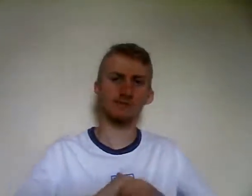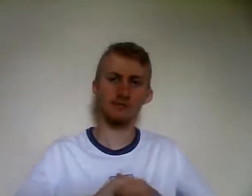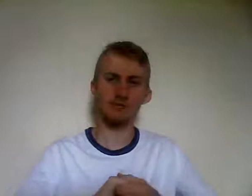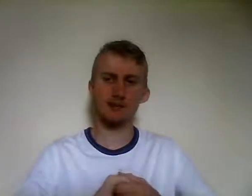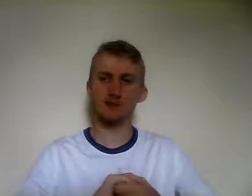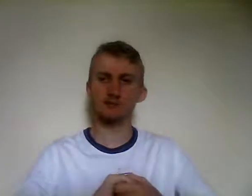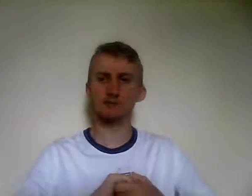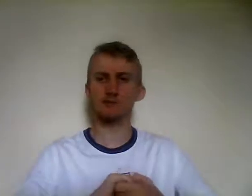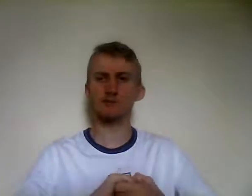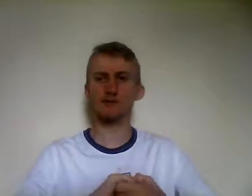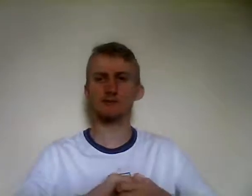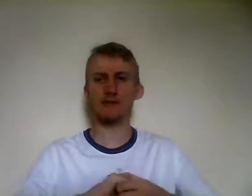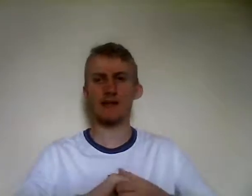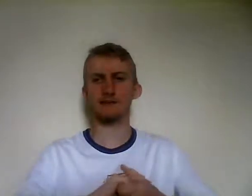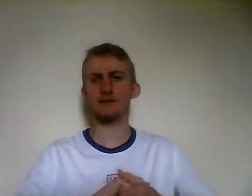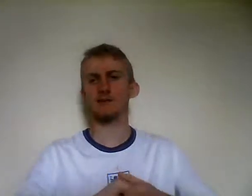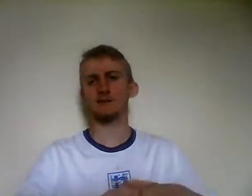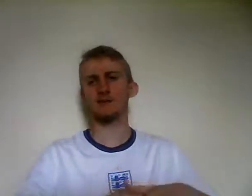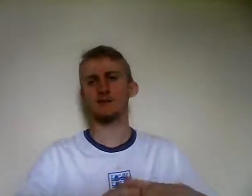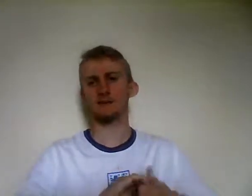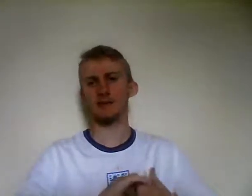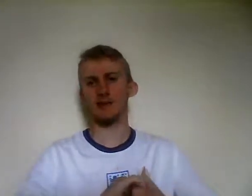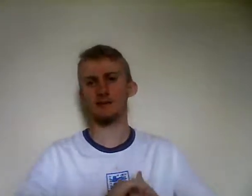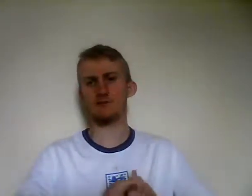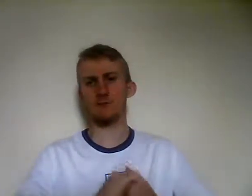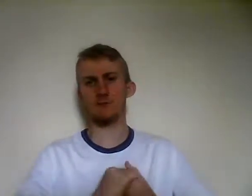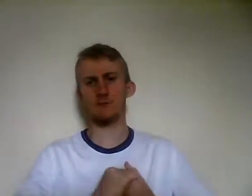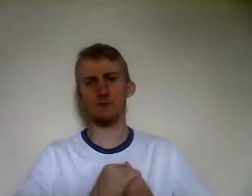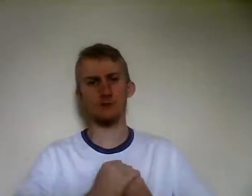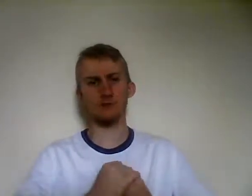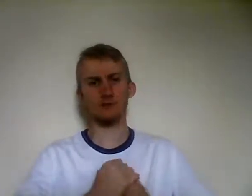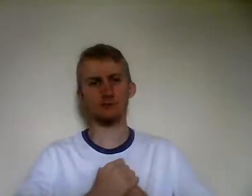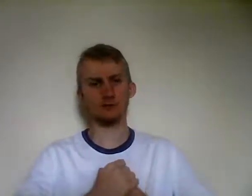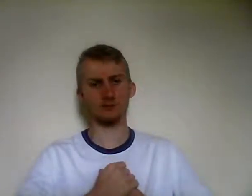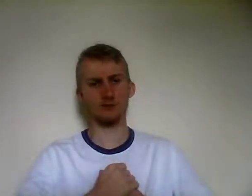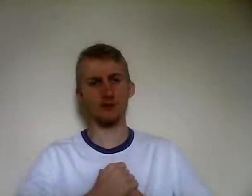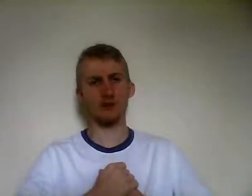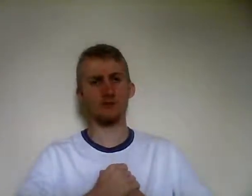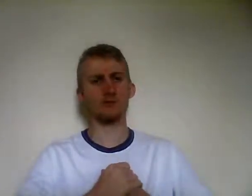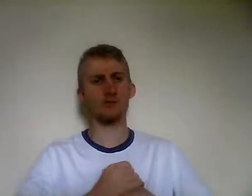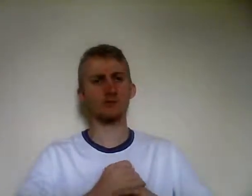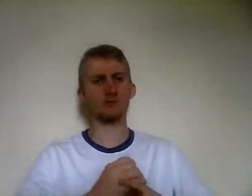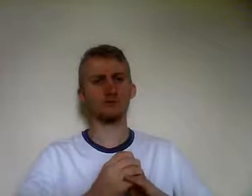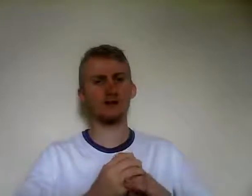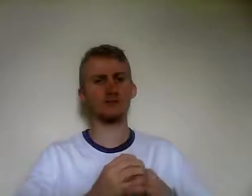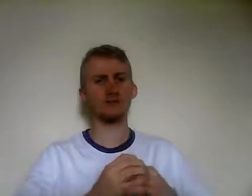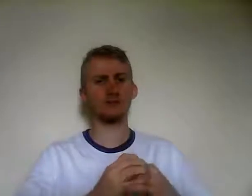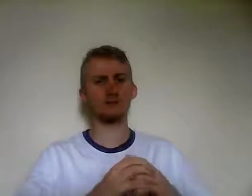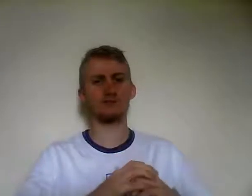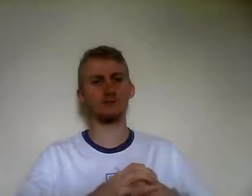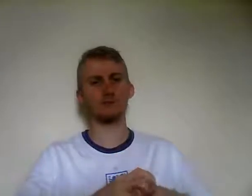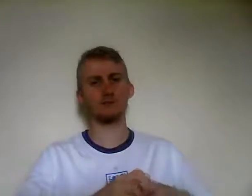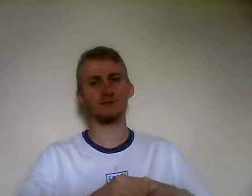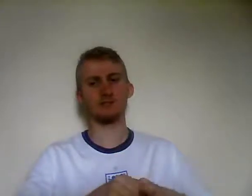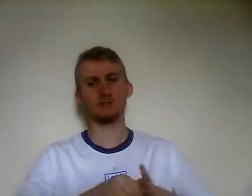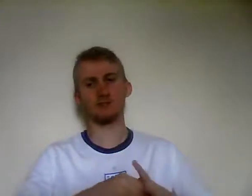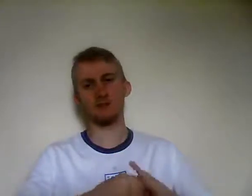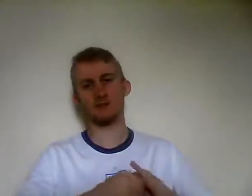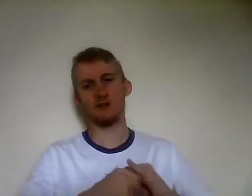2017, Drummie was found dead near the A414 in Hoddesdon, with the cause of death later confirmed to be suicide.